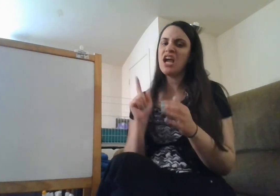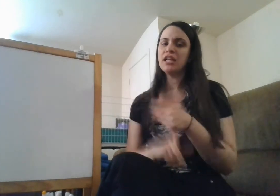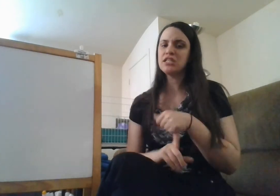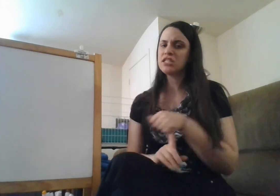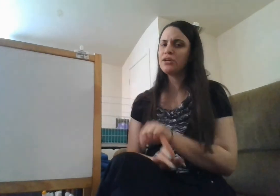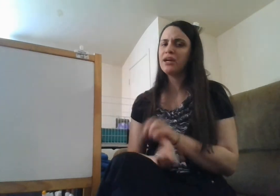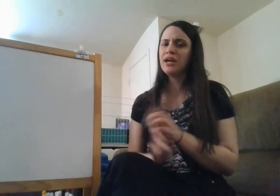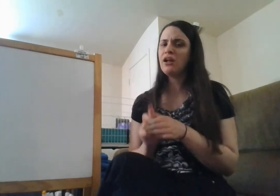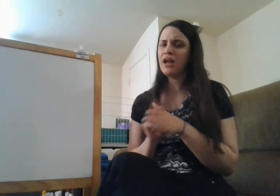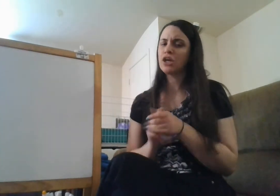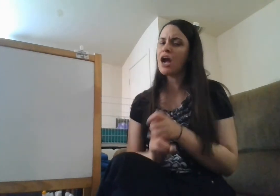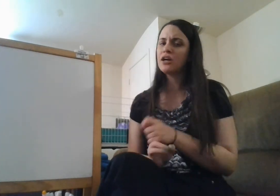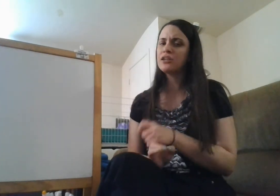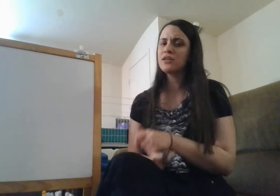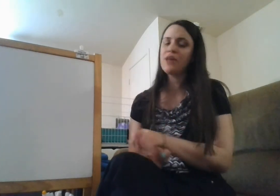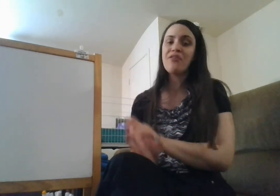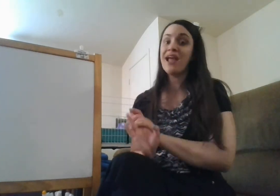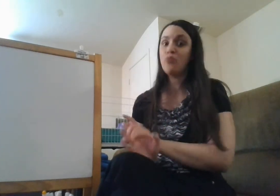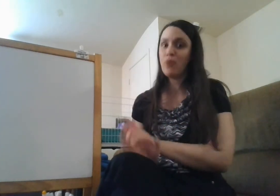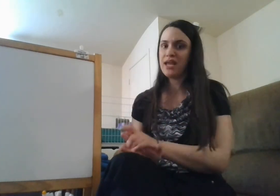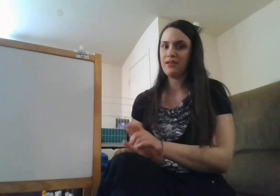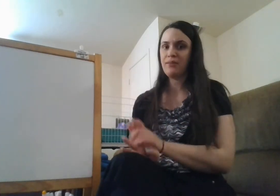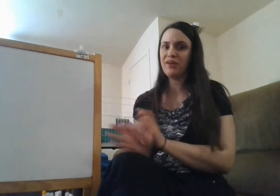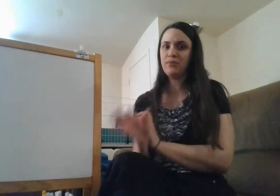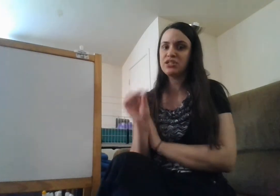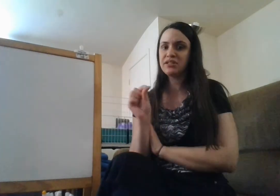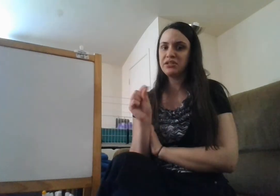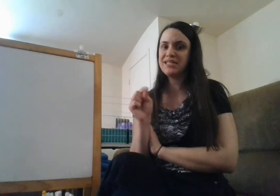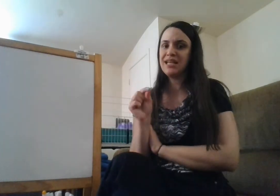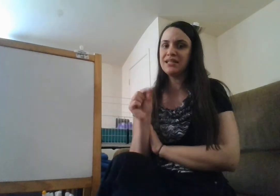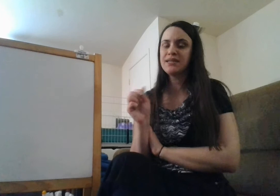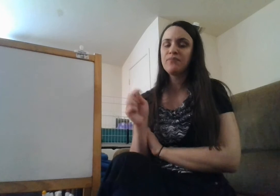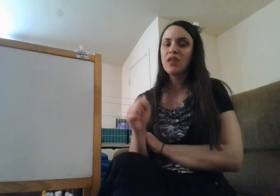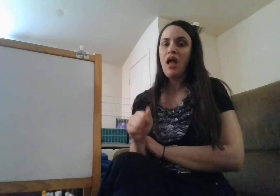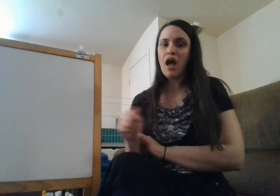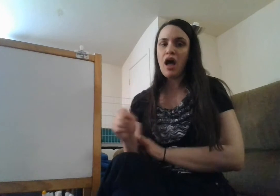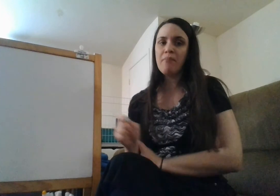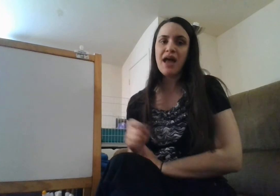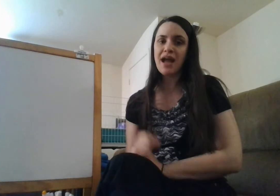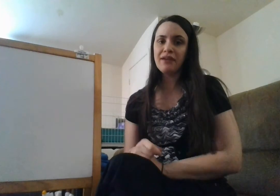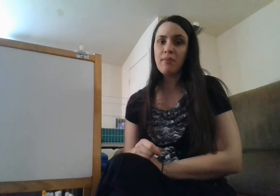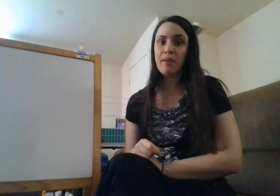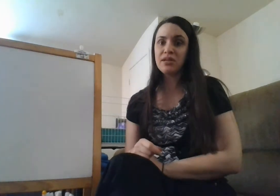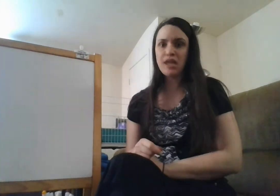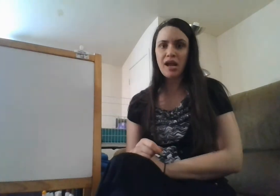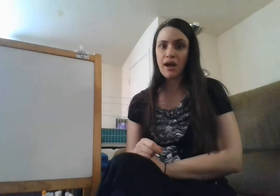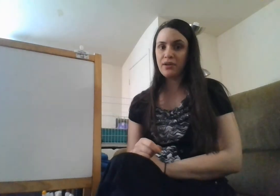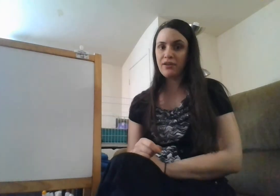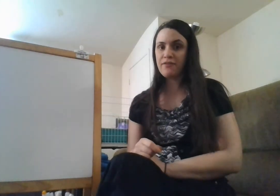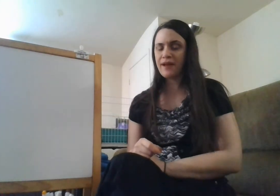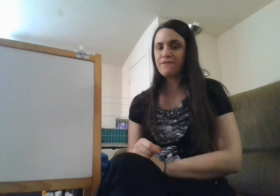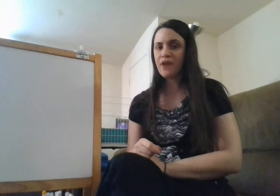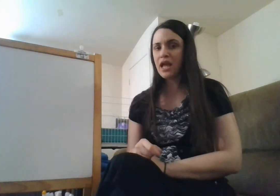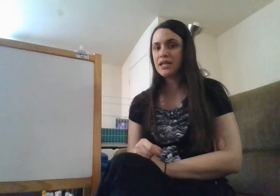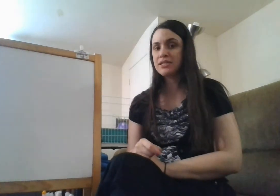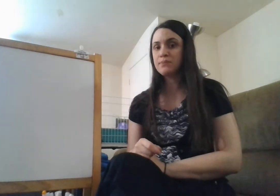and cereal and crackers and all that, they have wheat in them, right? Which is little seeds. And I remember today a couple of my friends,